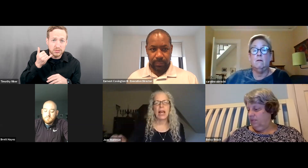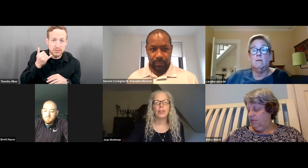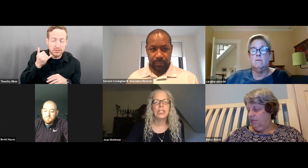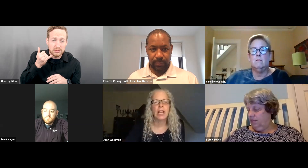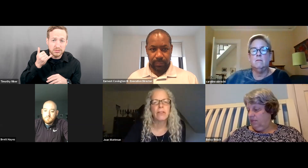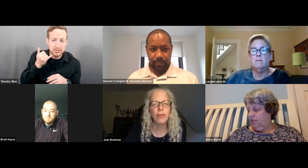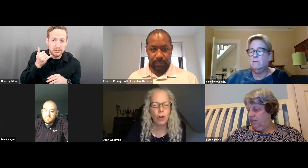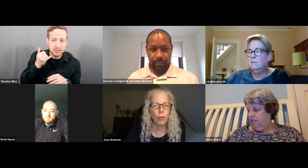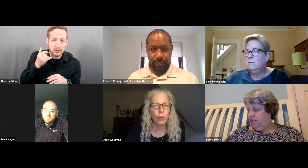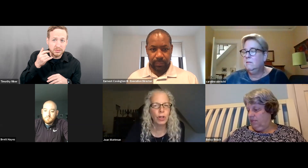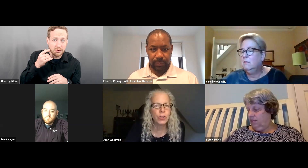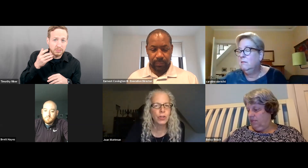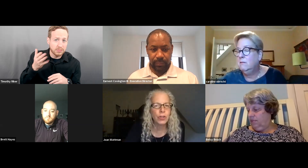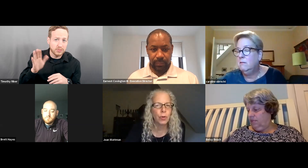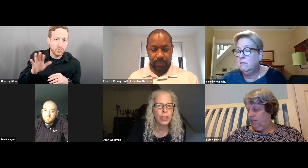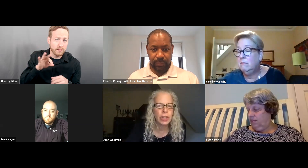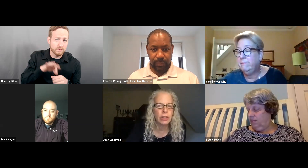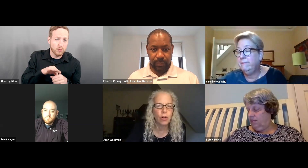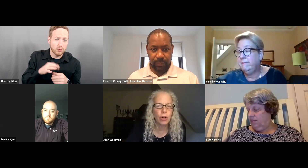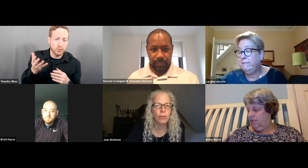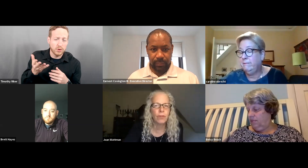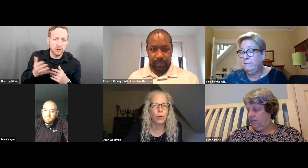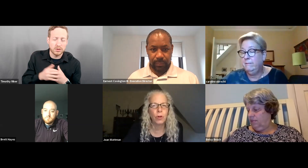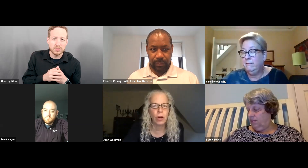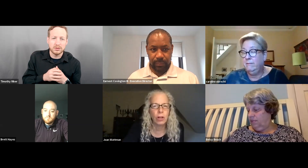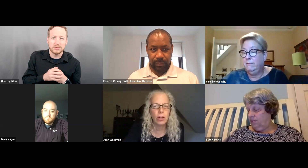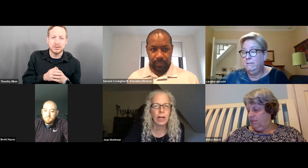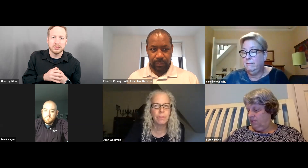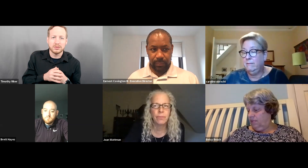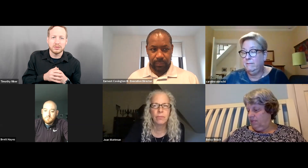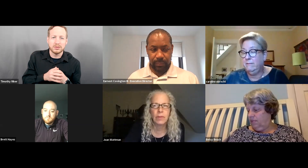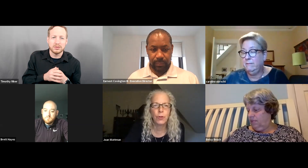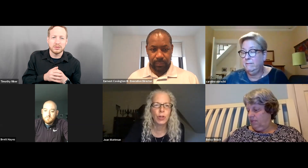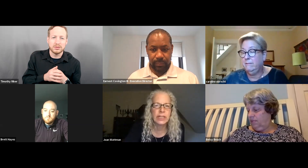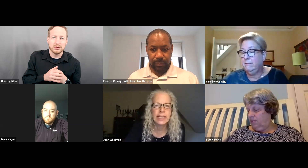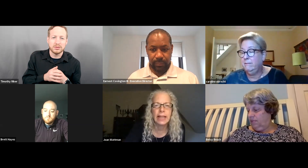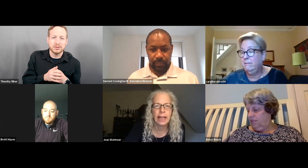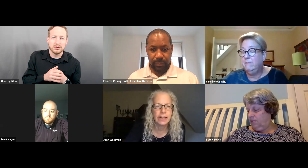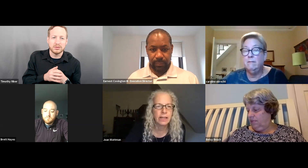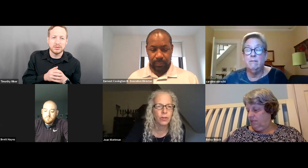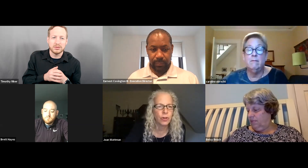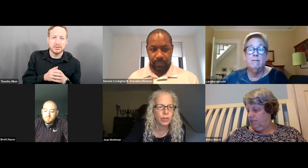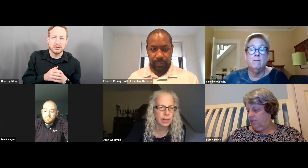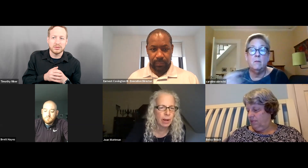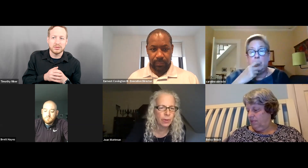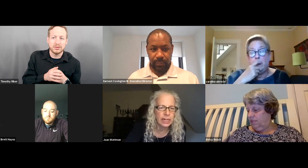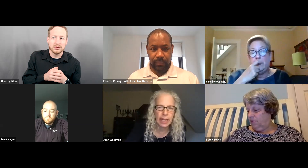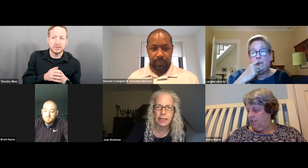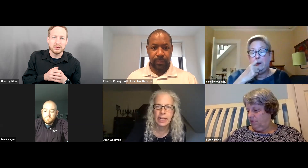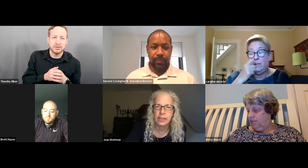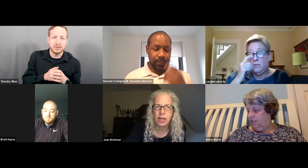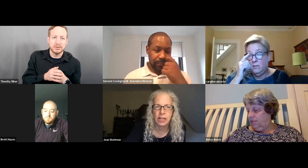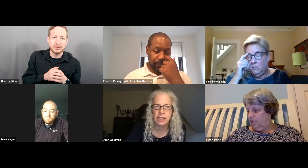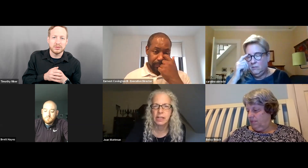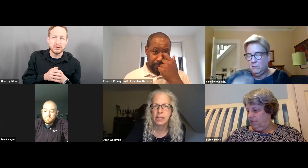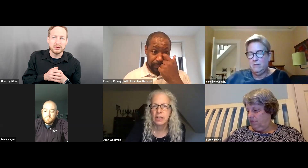But now she's on the phone, so can she vote? If you could say yes or somehow indicate